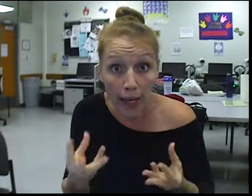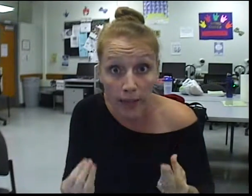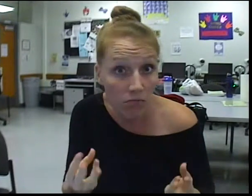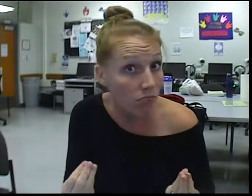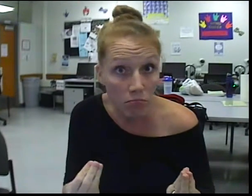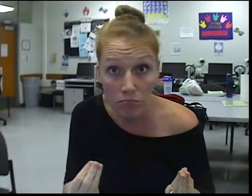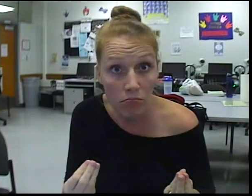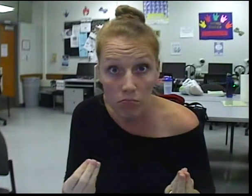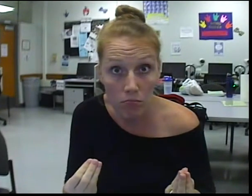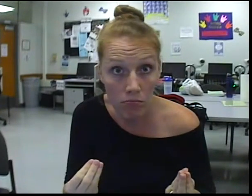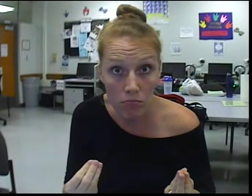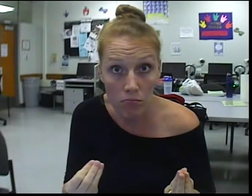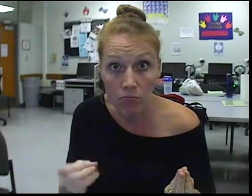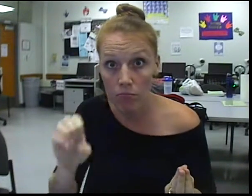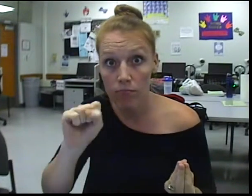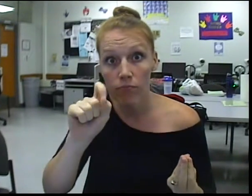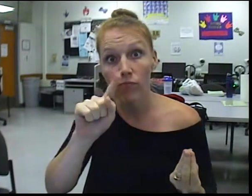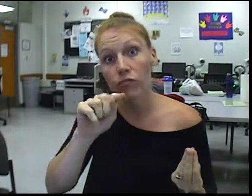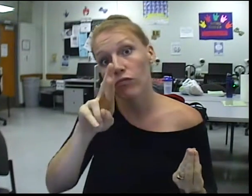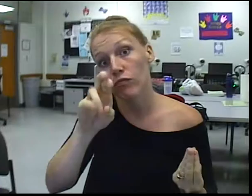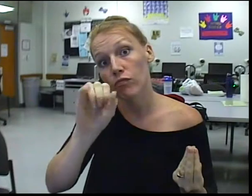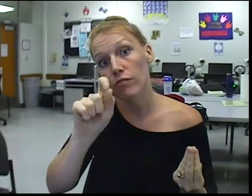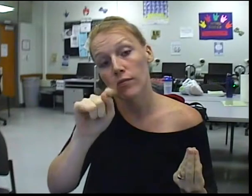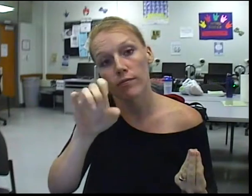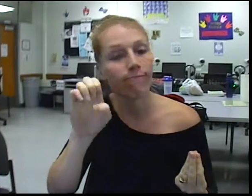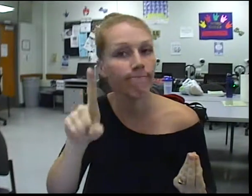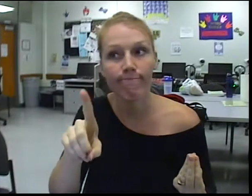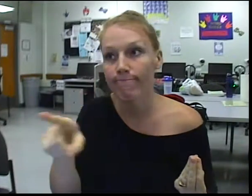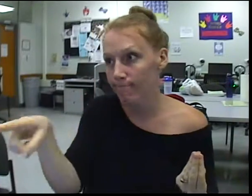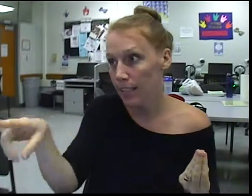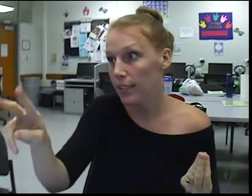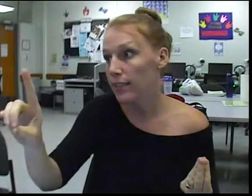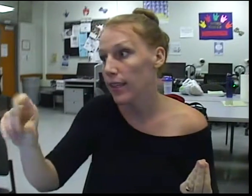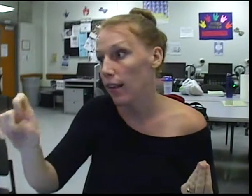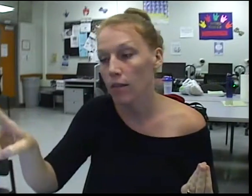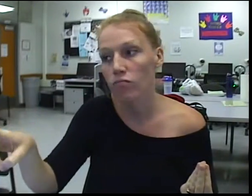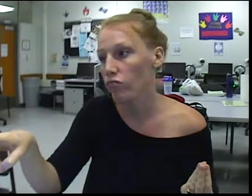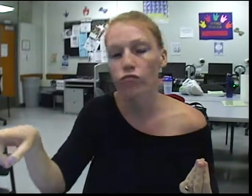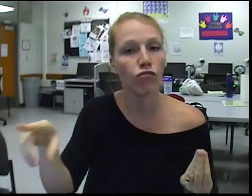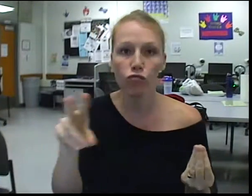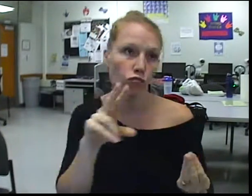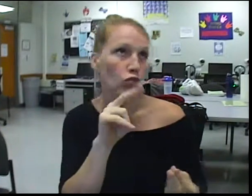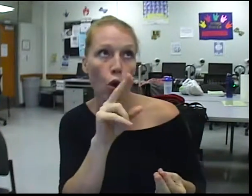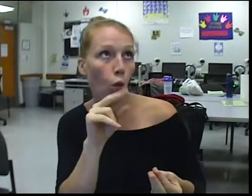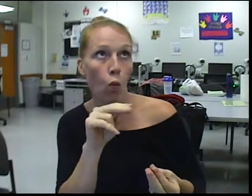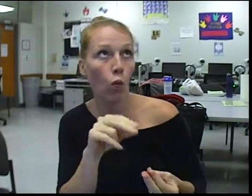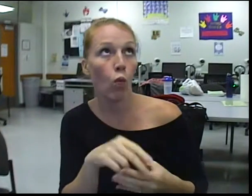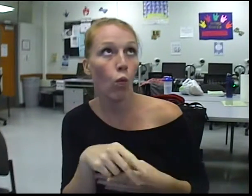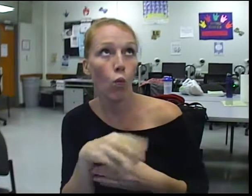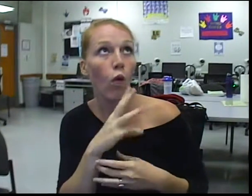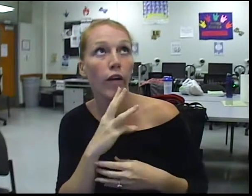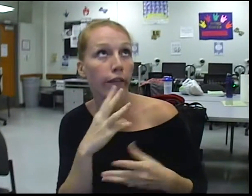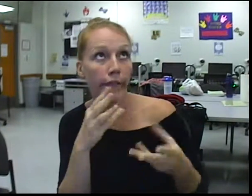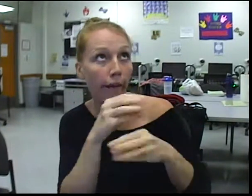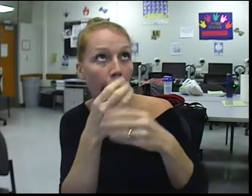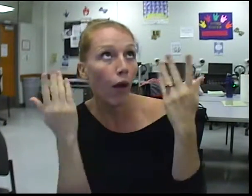Caleb? Why not? Because there's no water in it. Not much water. How could I saturate it?